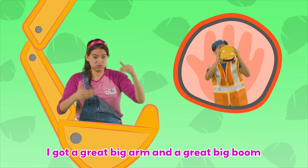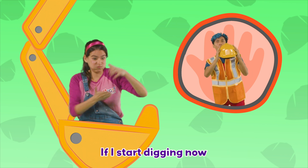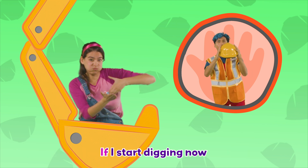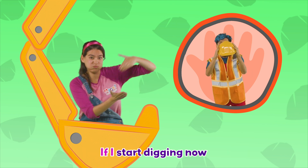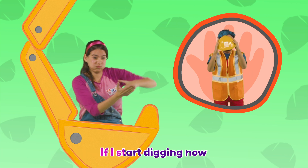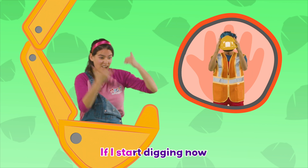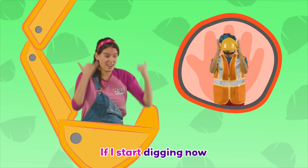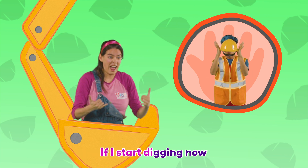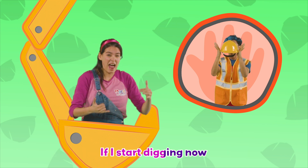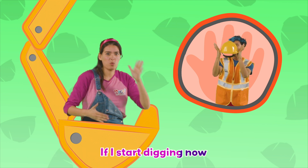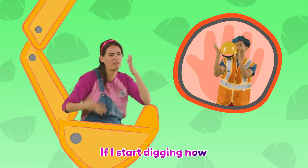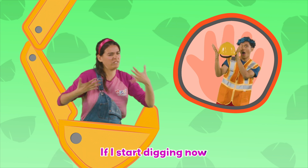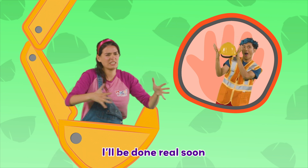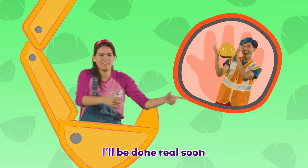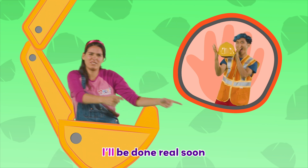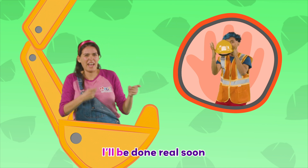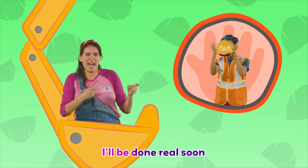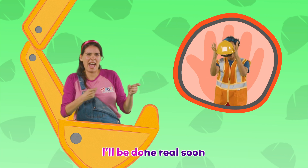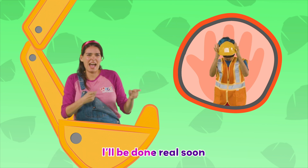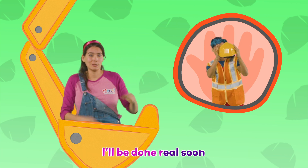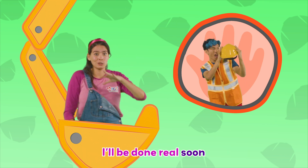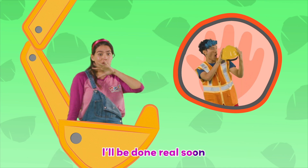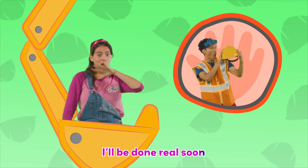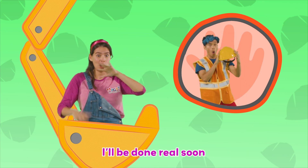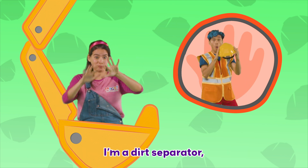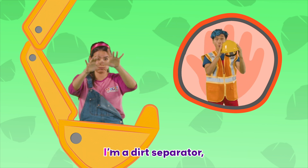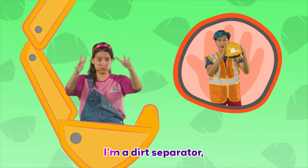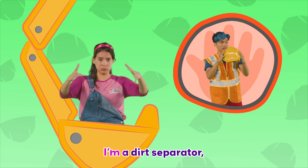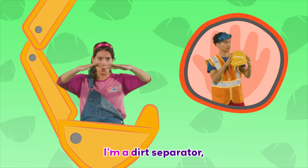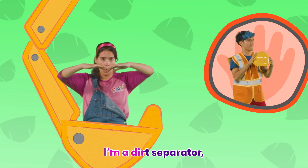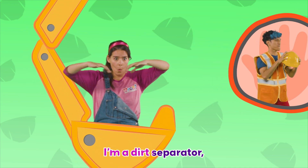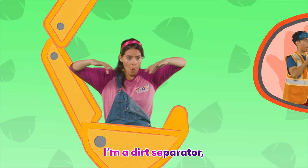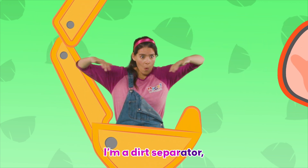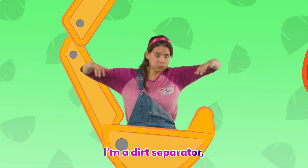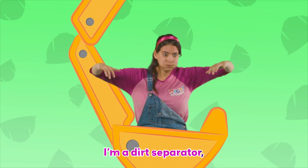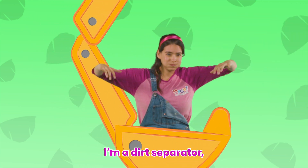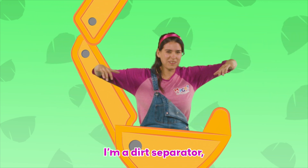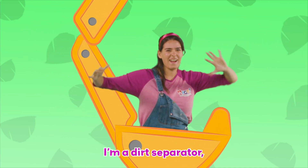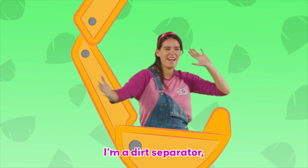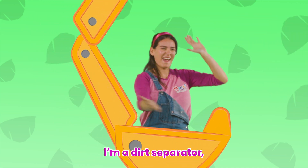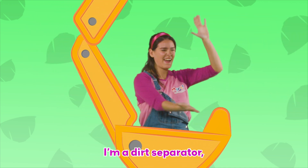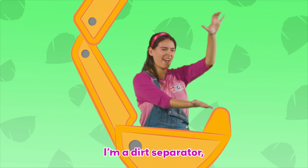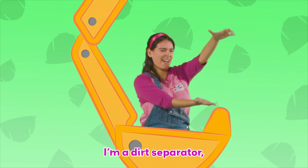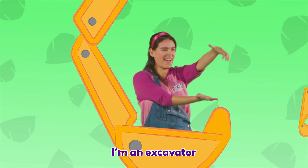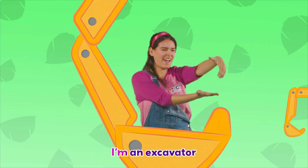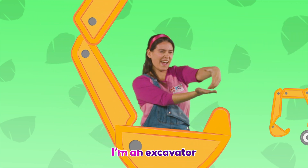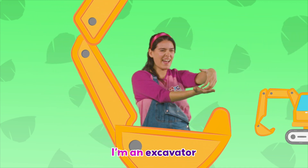If I start digging now, I'll be done real soon. I'm a dirt separator. I'm an